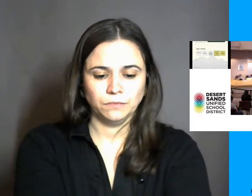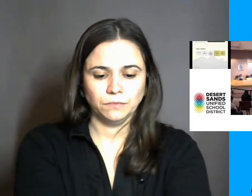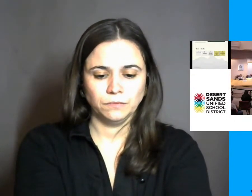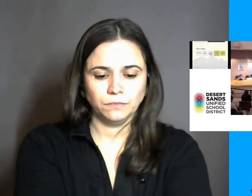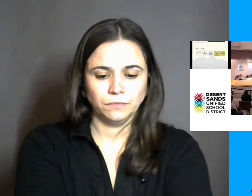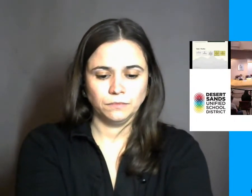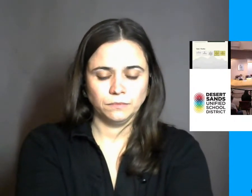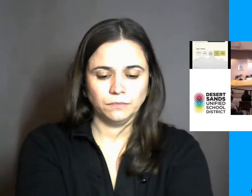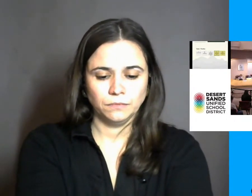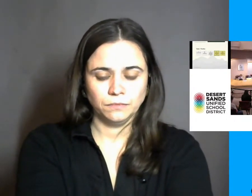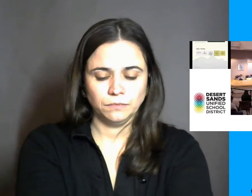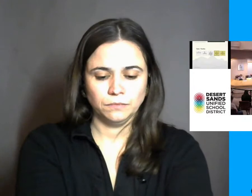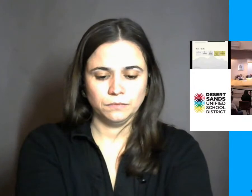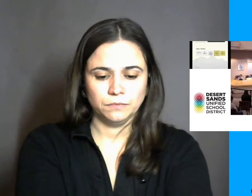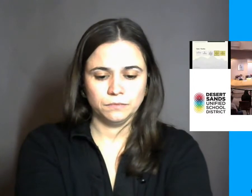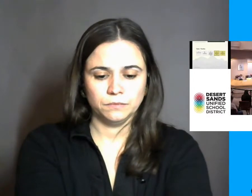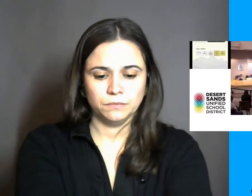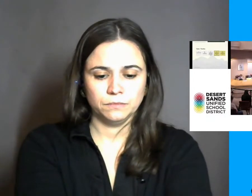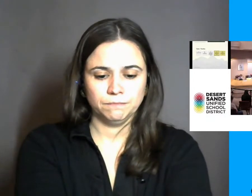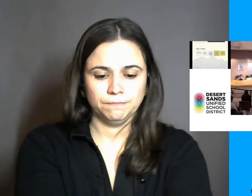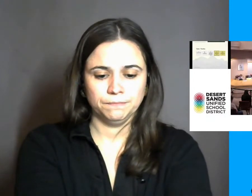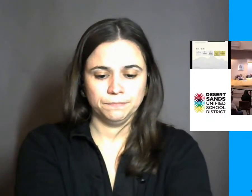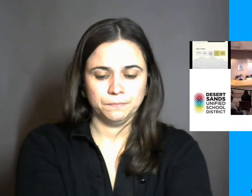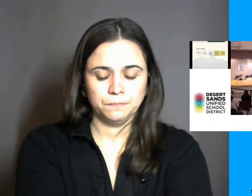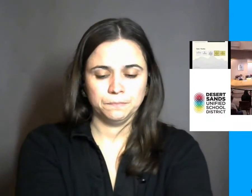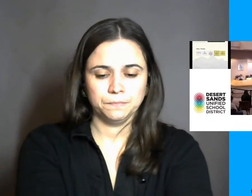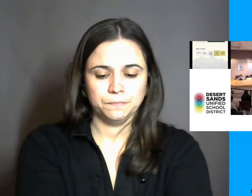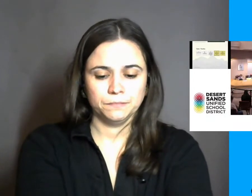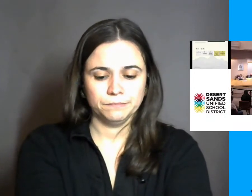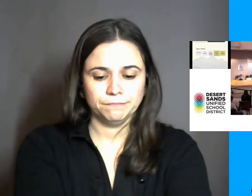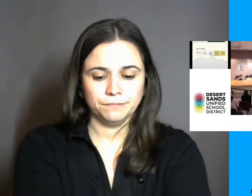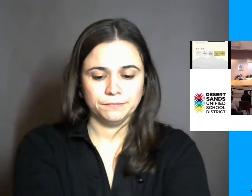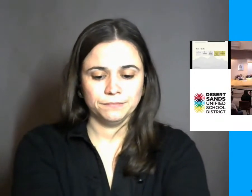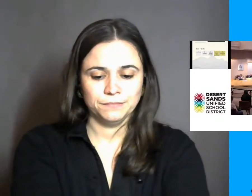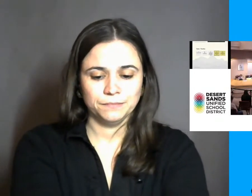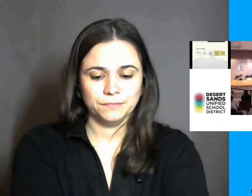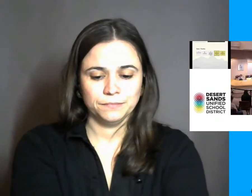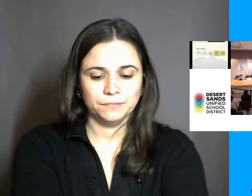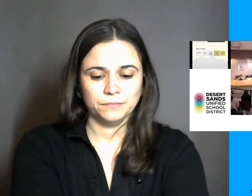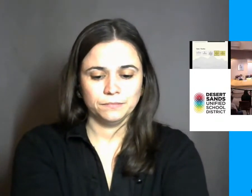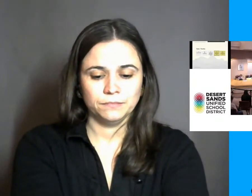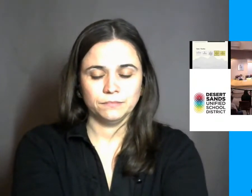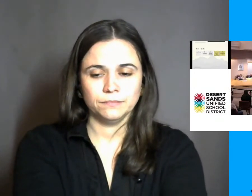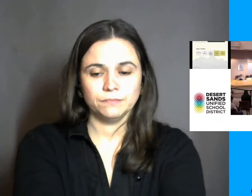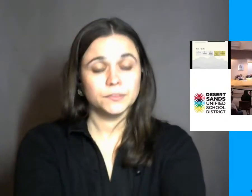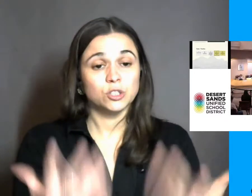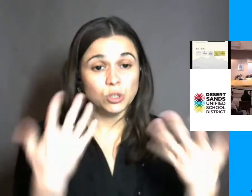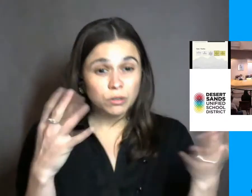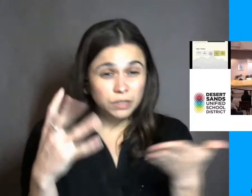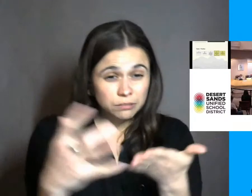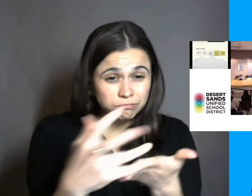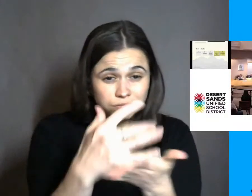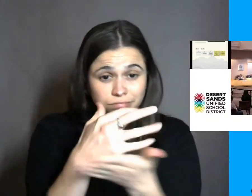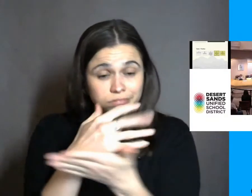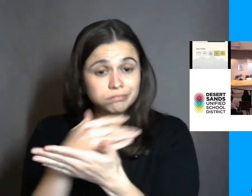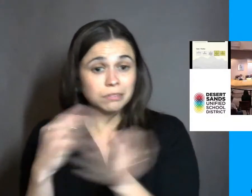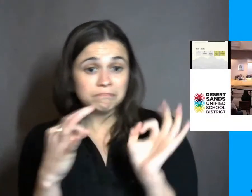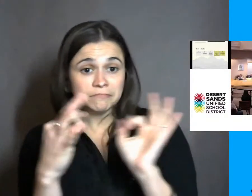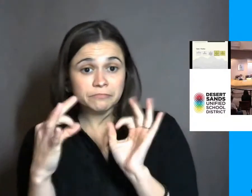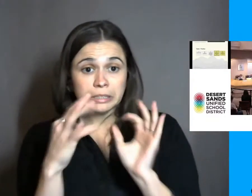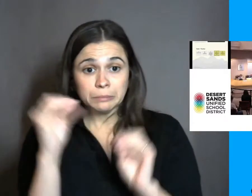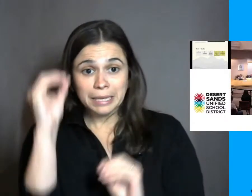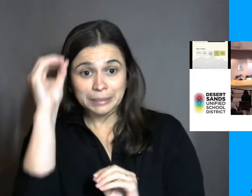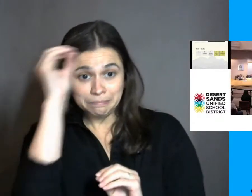of the master plan scope of work at each campus and developing costs for each one of those campuses. So this is taking the district